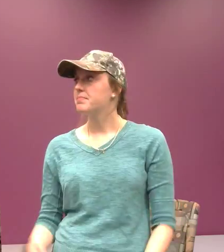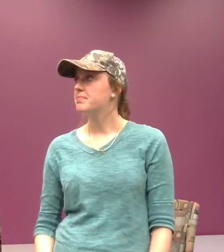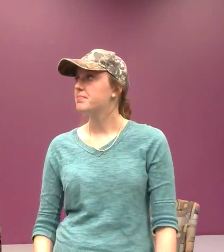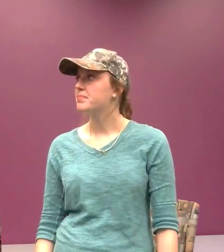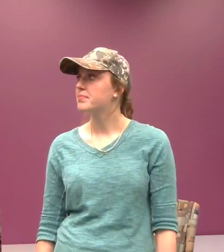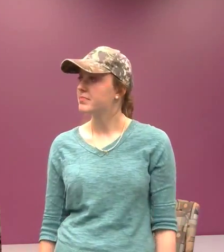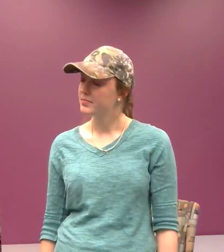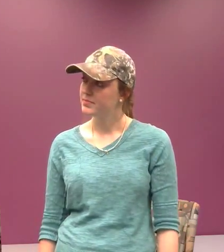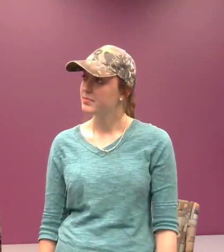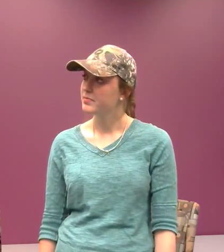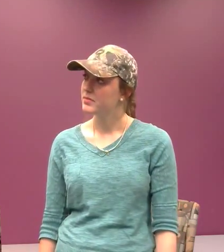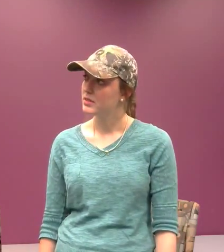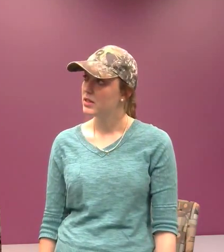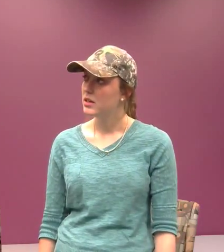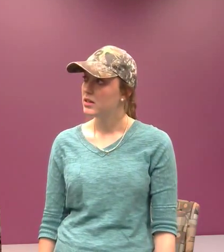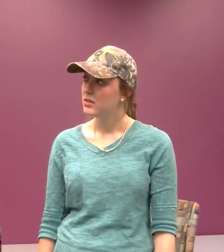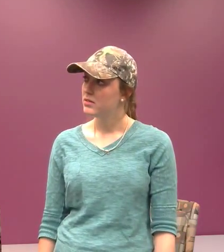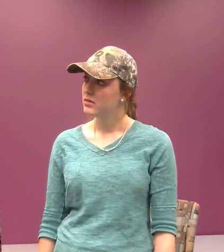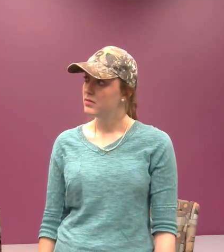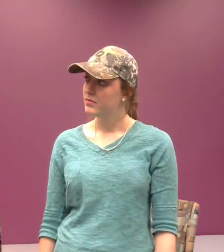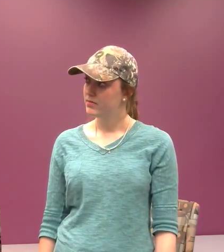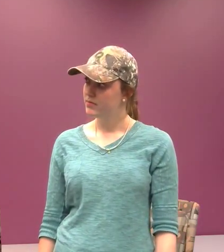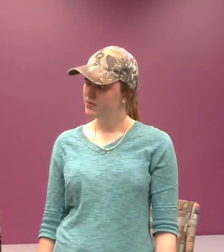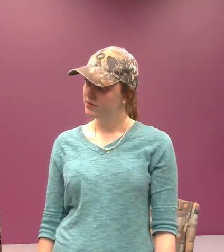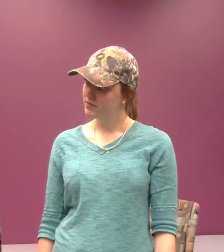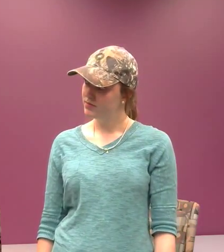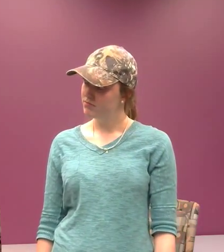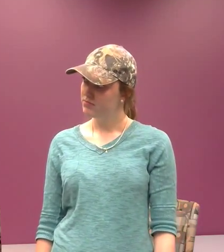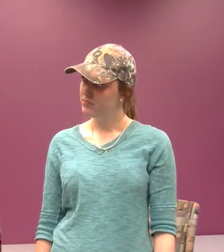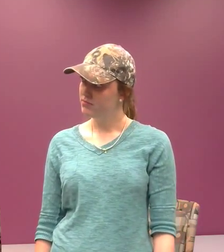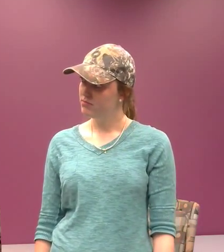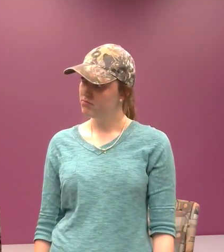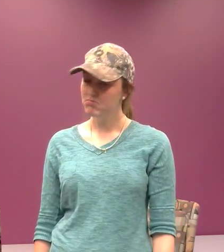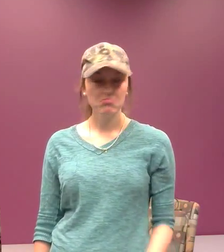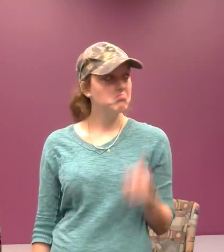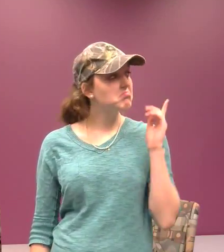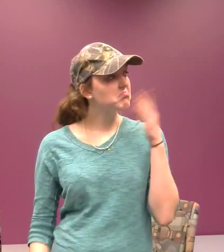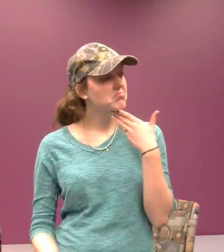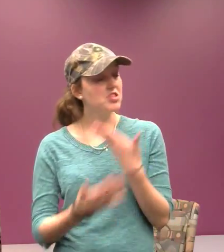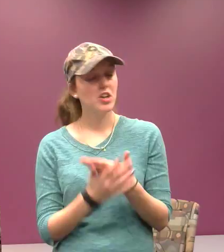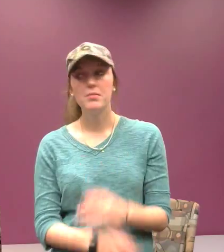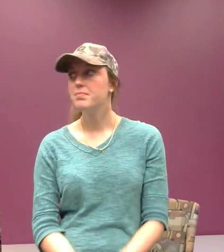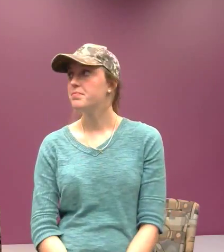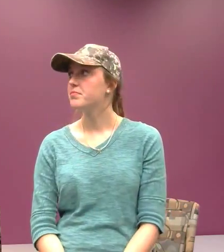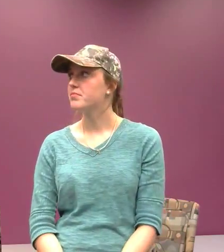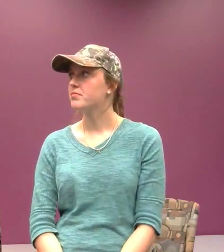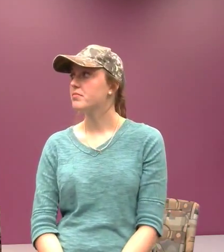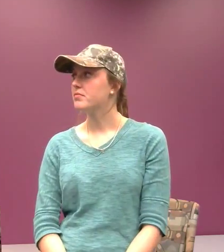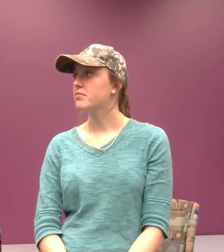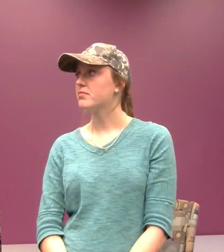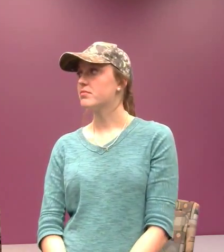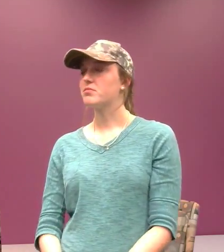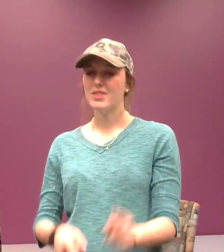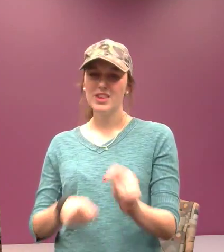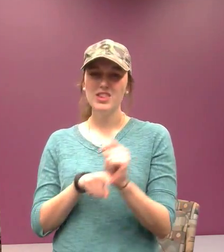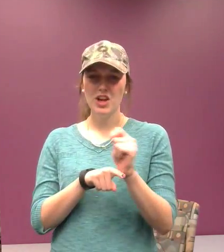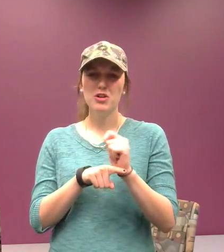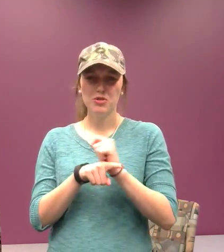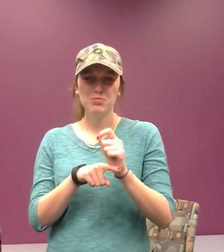And you'll get pretty good, you'll get pretty good at these as we go on. I'm confident of that. And